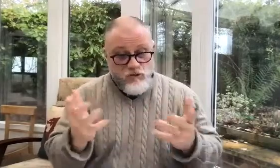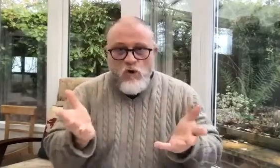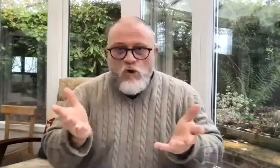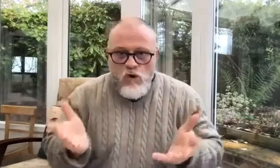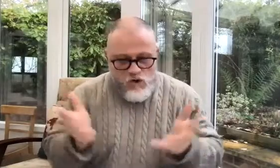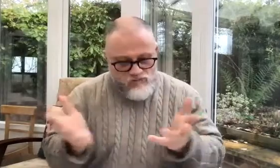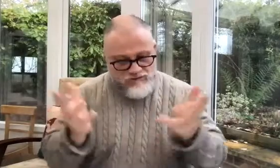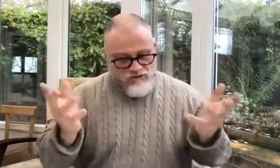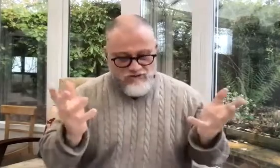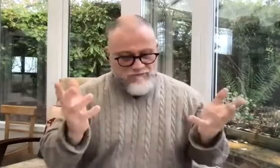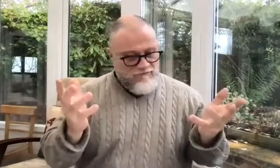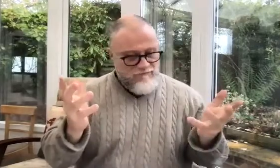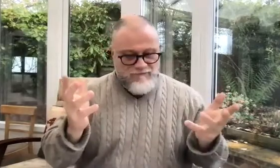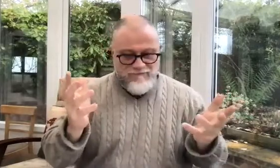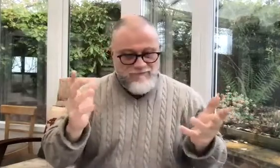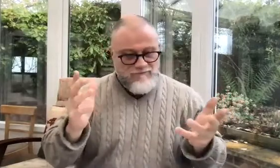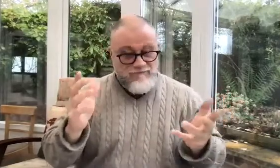Plus, encouraging